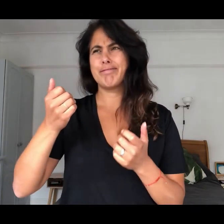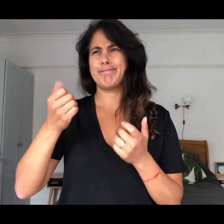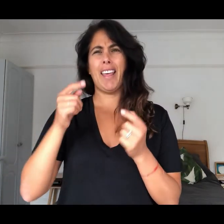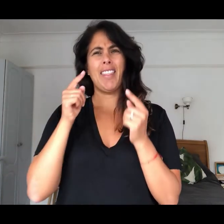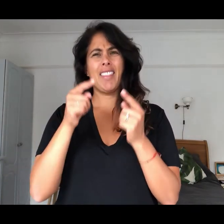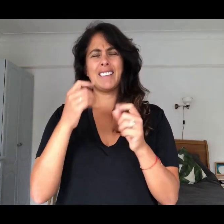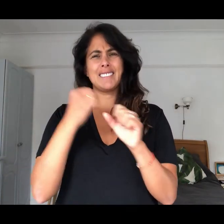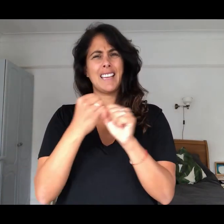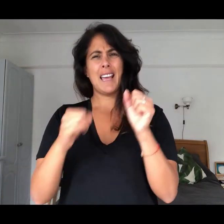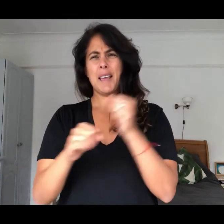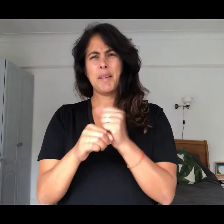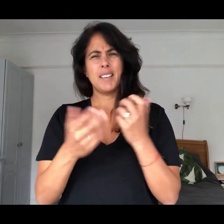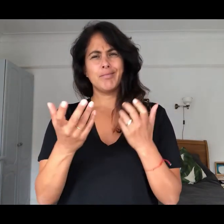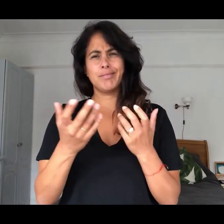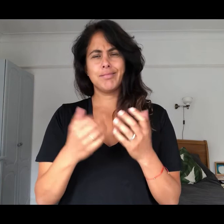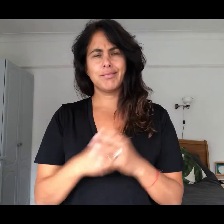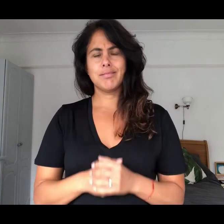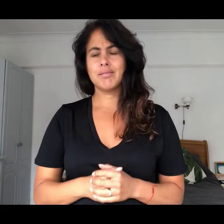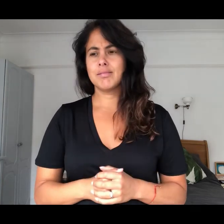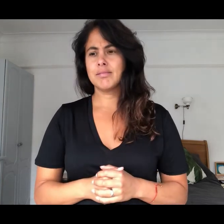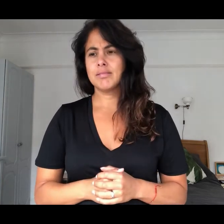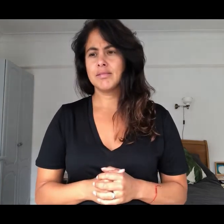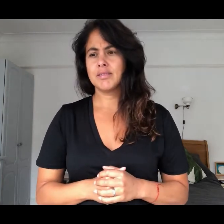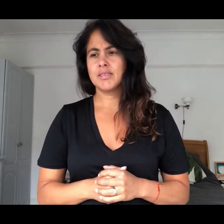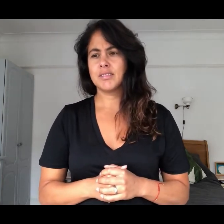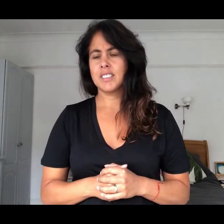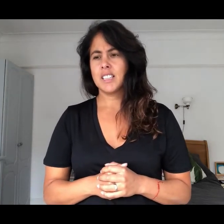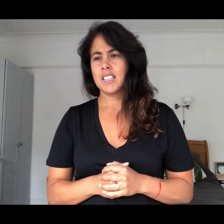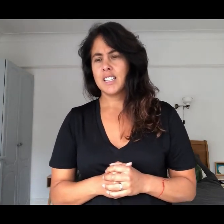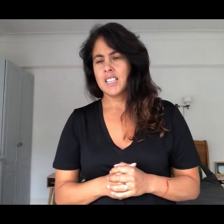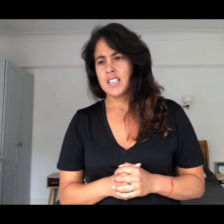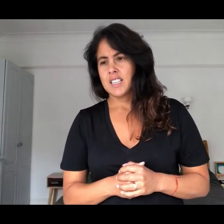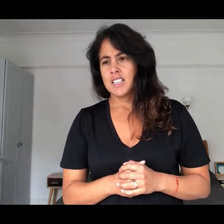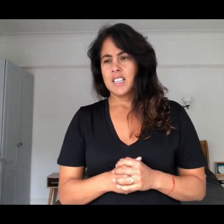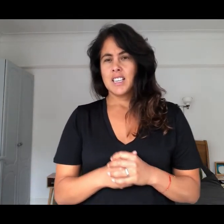a eugenicist dream, the world of gaming.